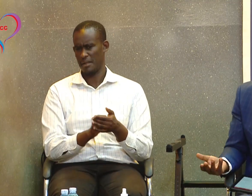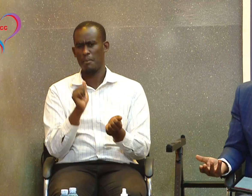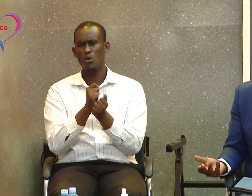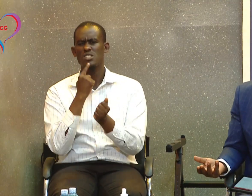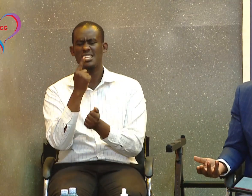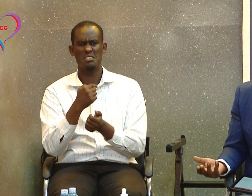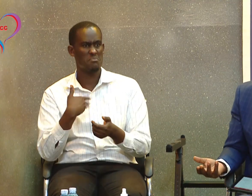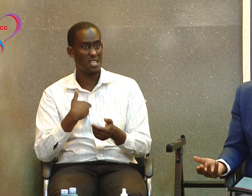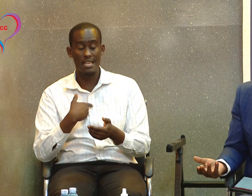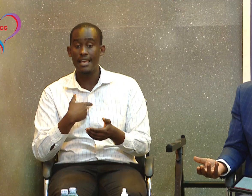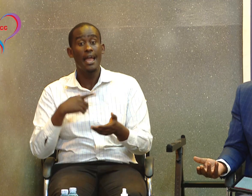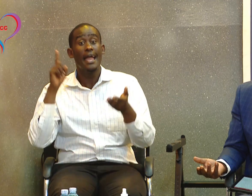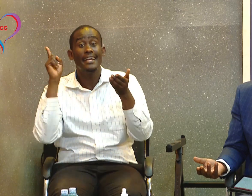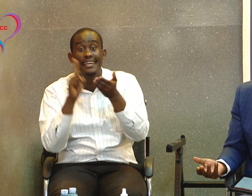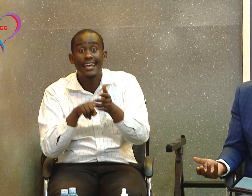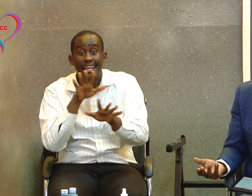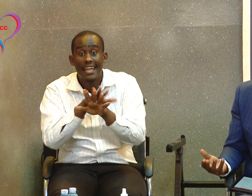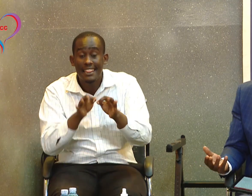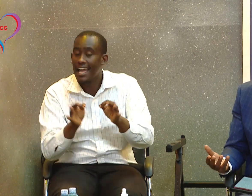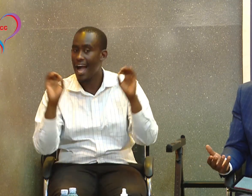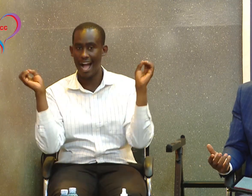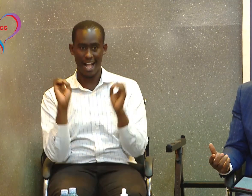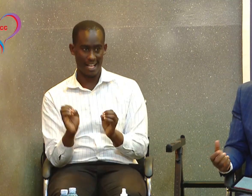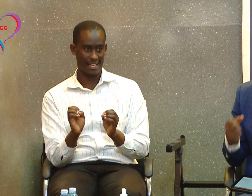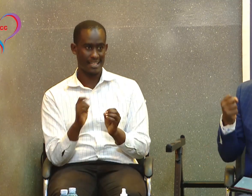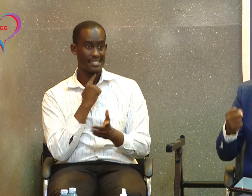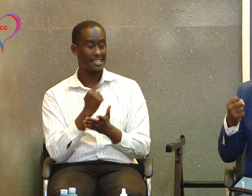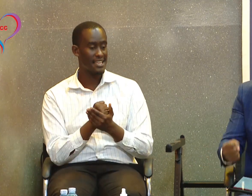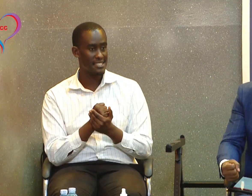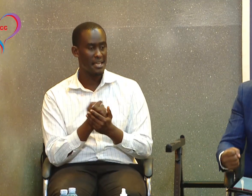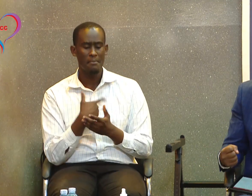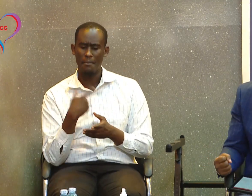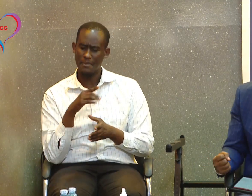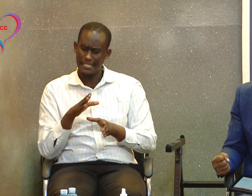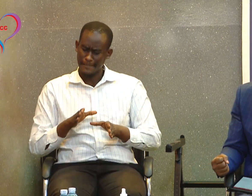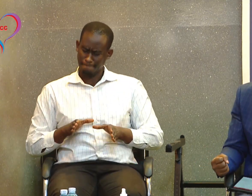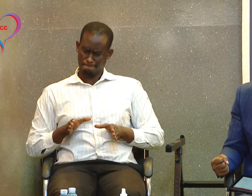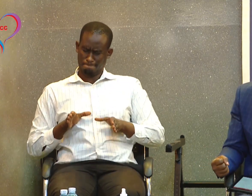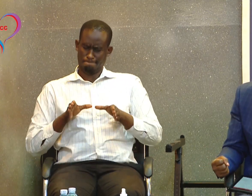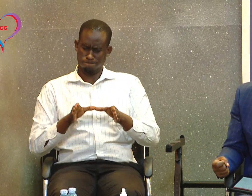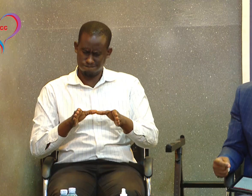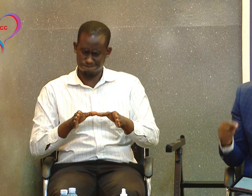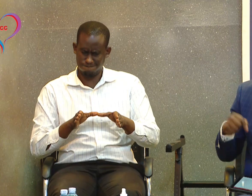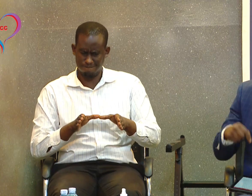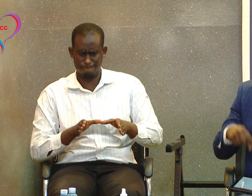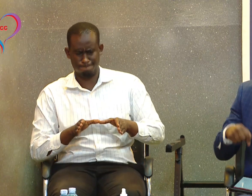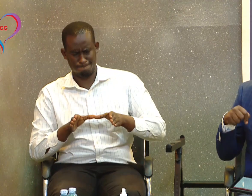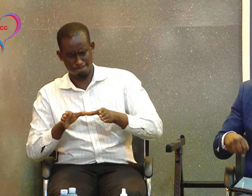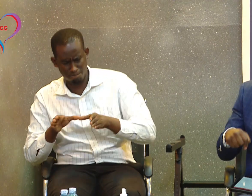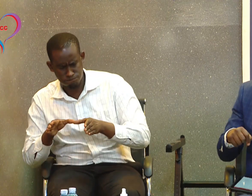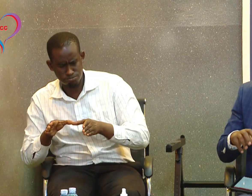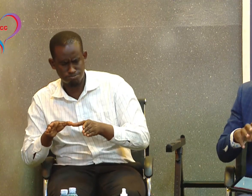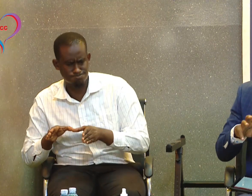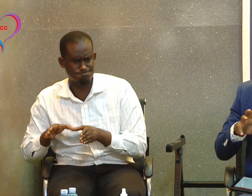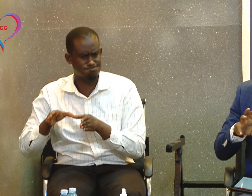it. Naye nga agamba nti nze byonna sinabituukako. He says that I press on. Agamba nti nyigiriza. The press here they